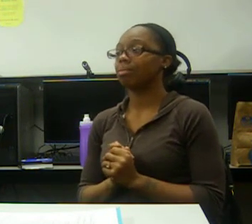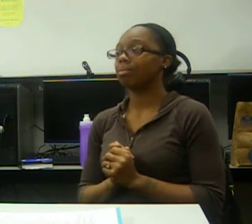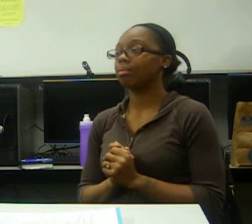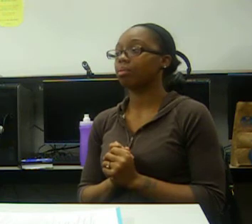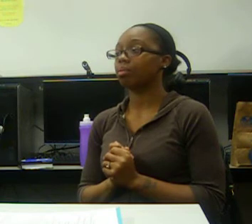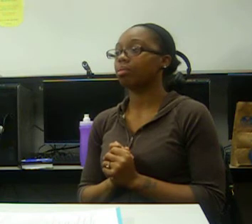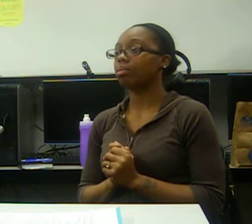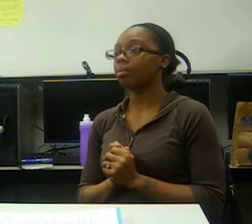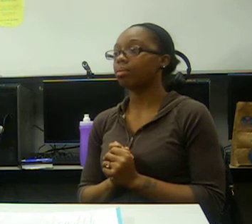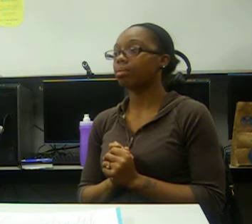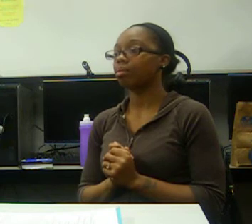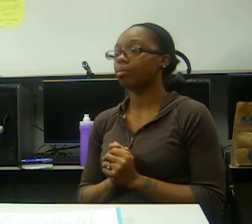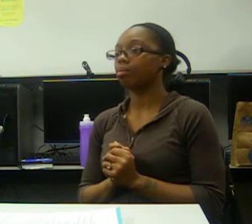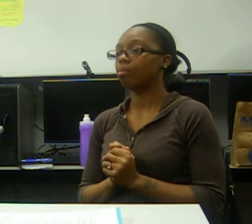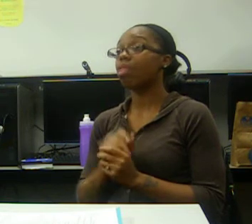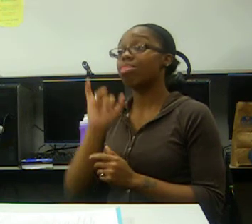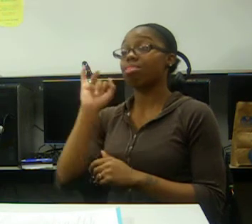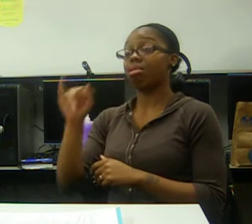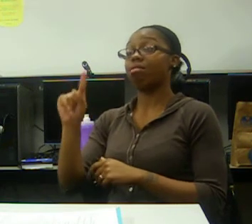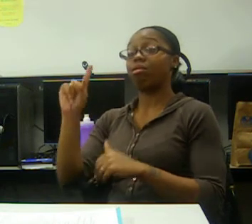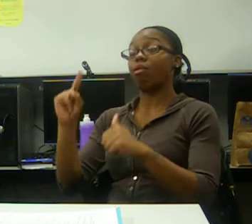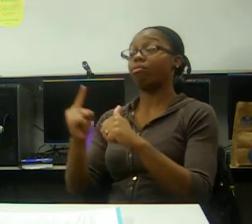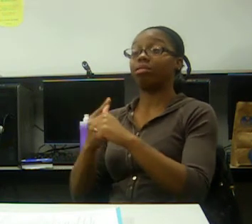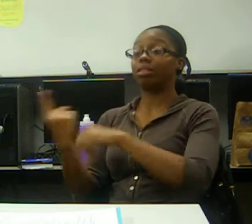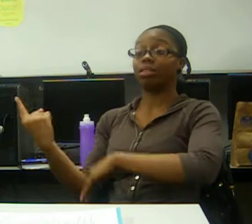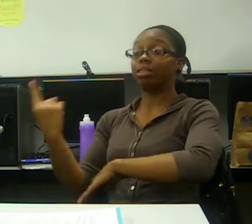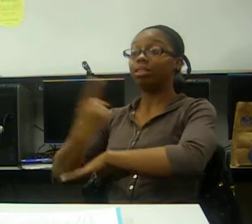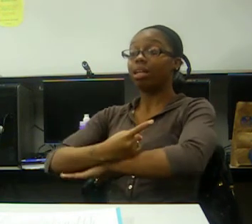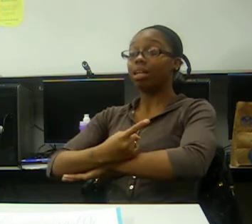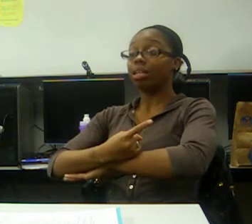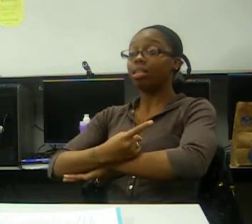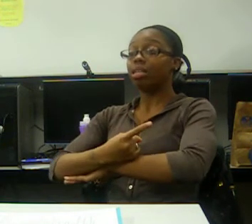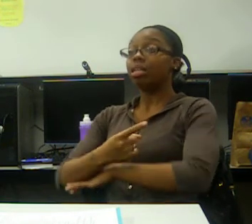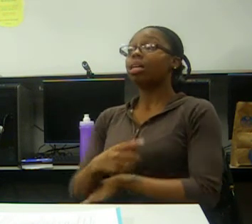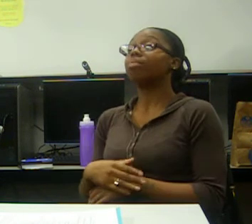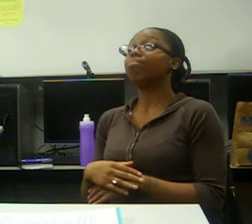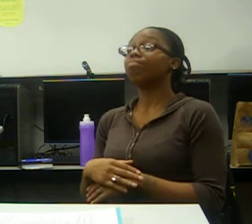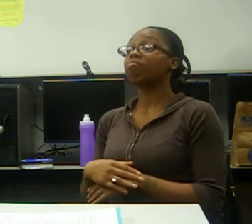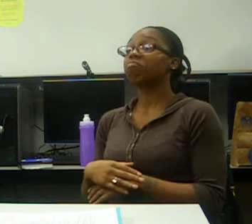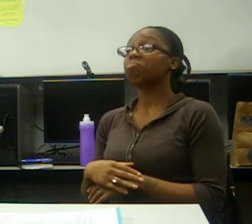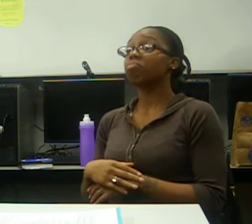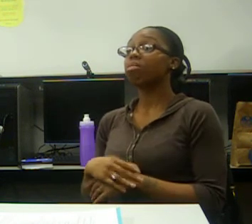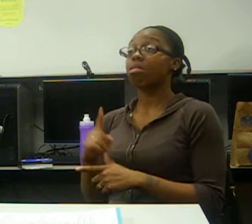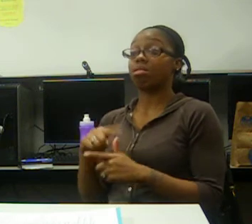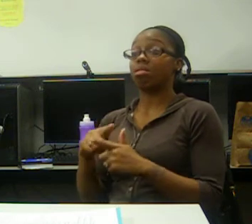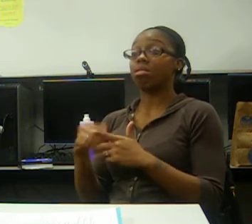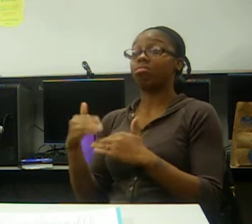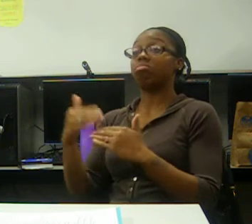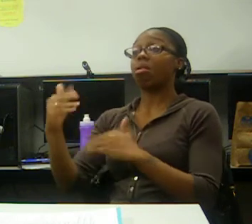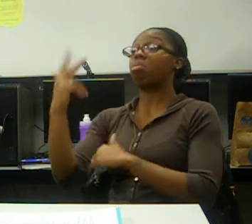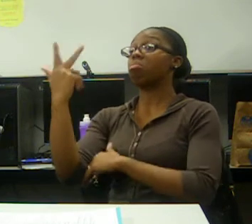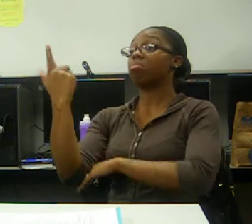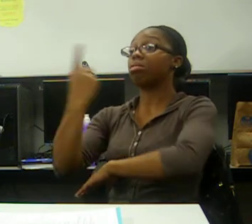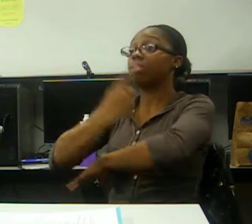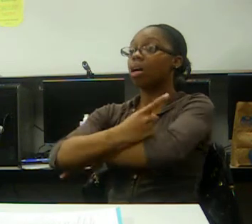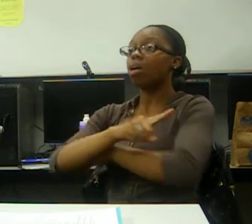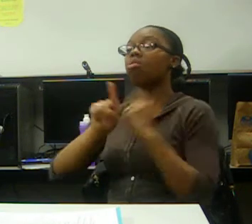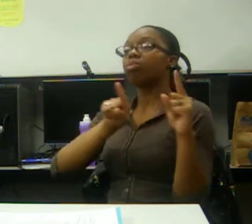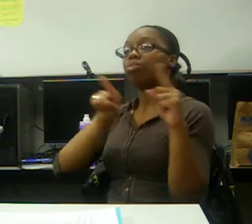for one day. And then the next 3 days was when we actually went to Disneyland. And it was a lot of